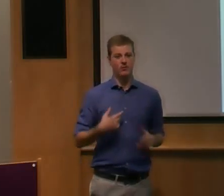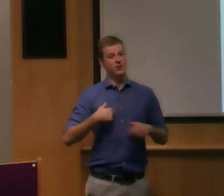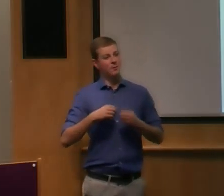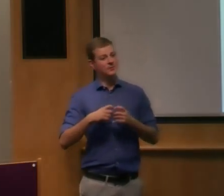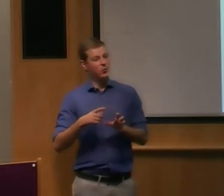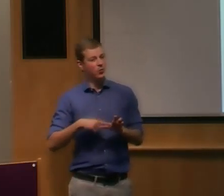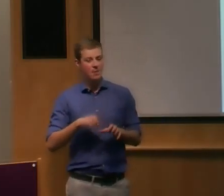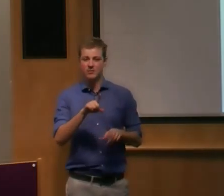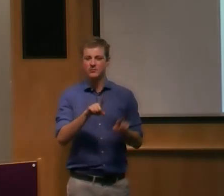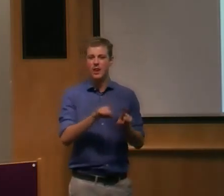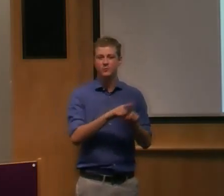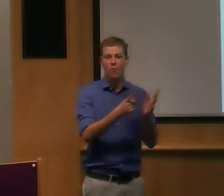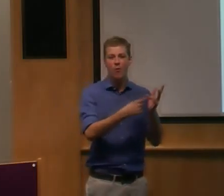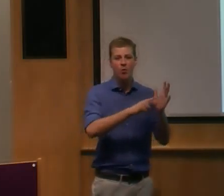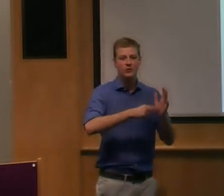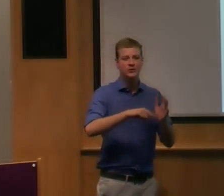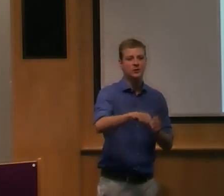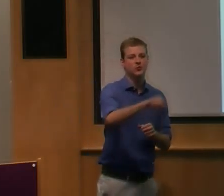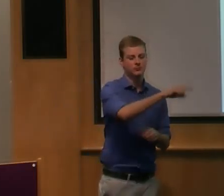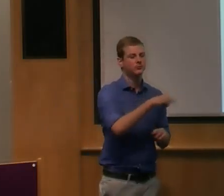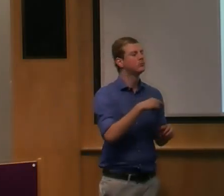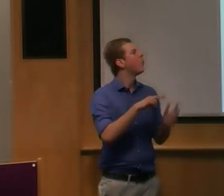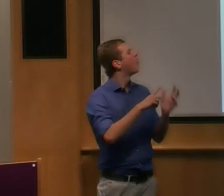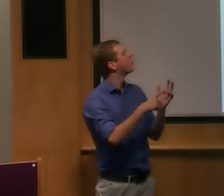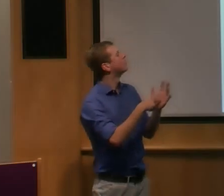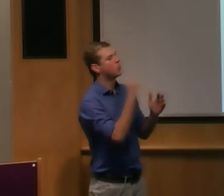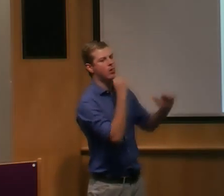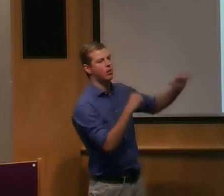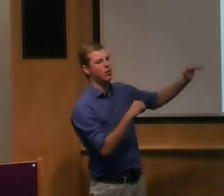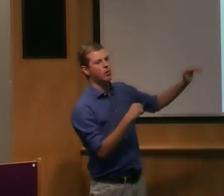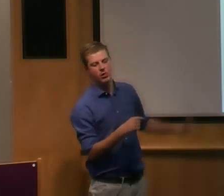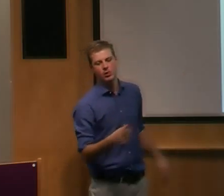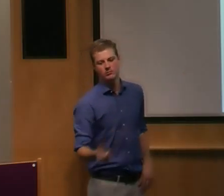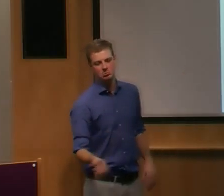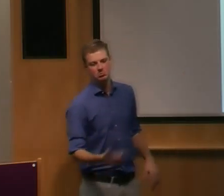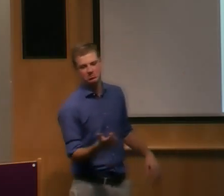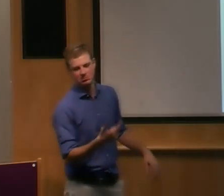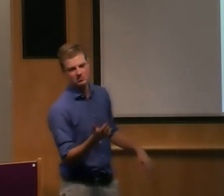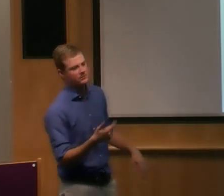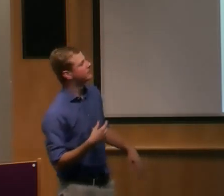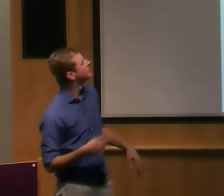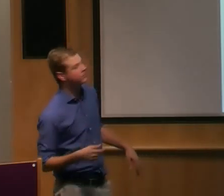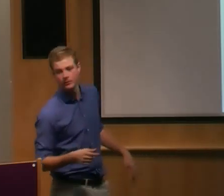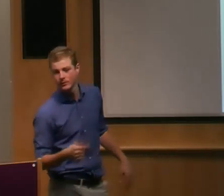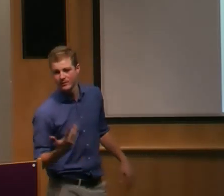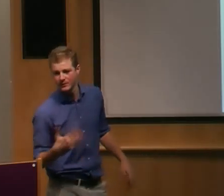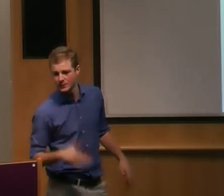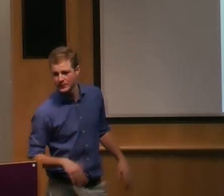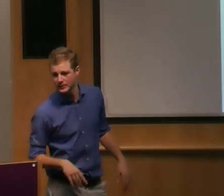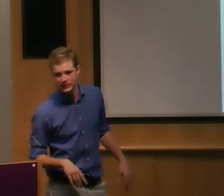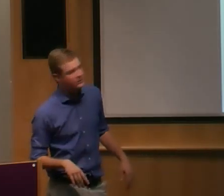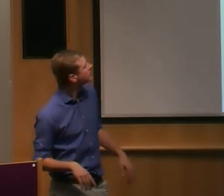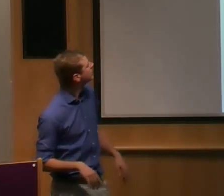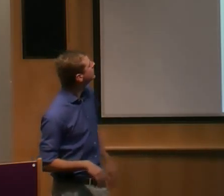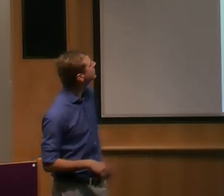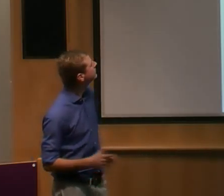efficient and very effortlessly. They're able to communicate with each other. So there's lots of youth organisations that are meeting, 50. There are lots